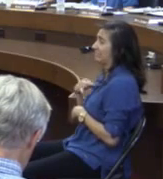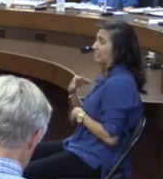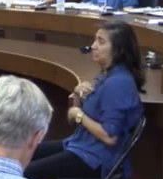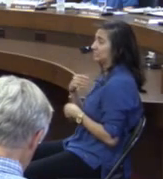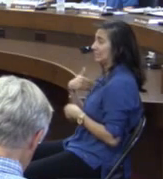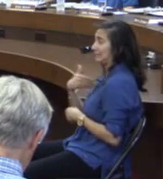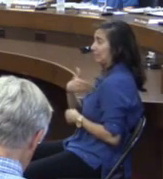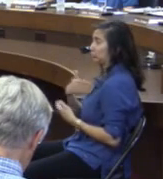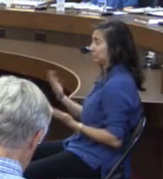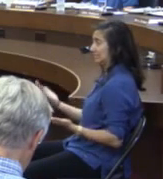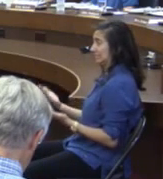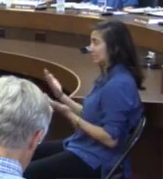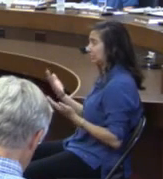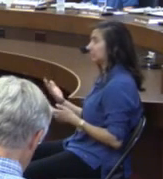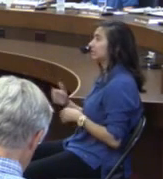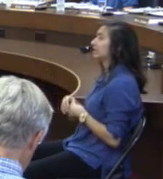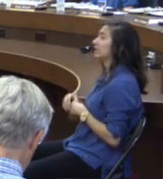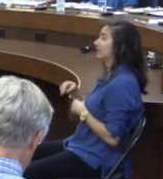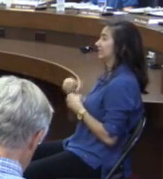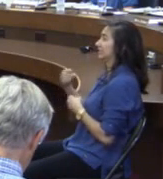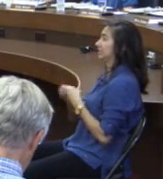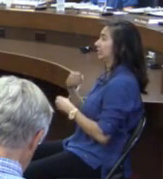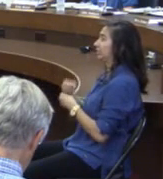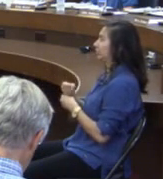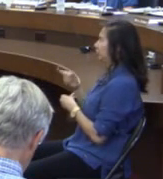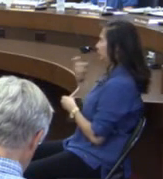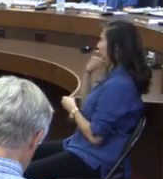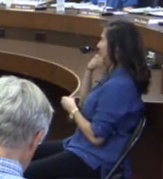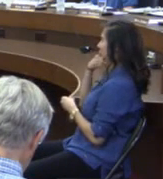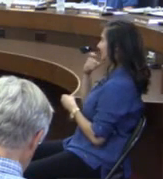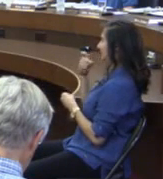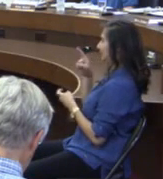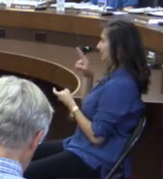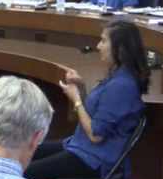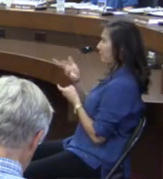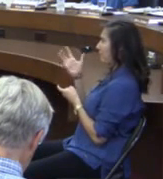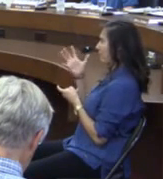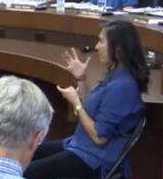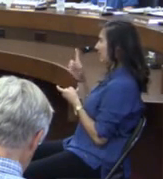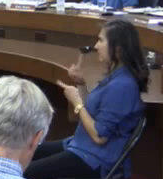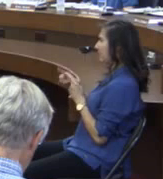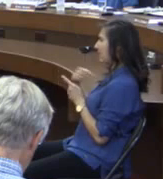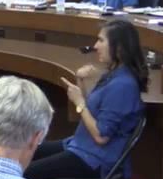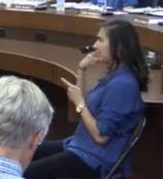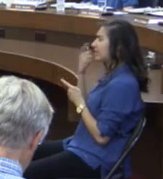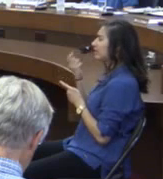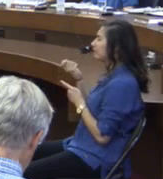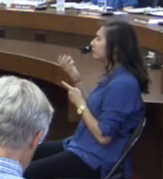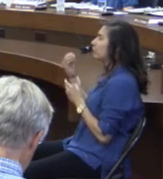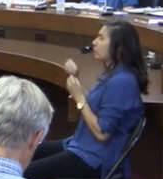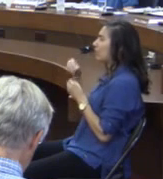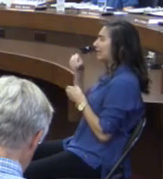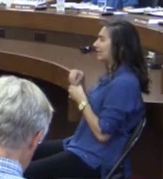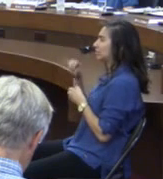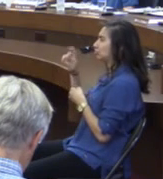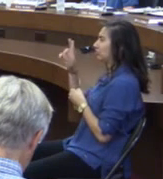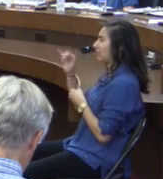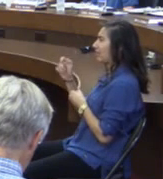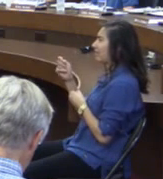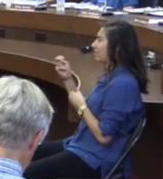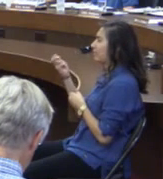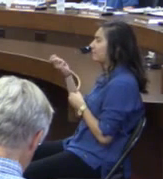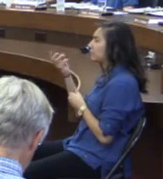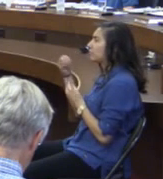faculty members that we've hired this year. You met a group of them last time. I think we'll have a couple more in July, and then a few that are coming